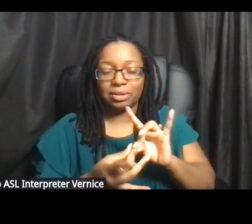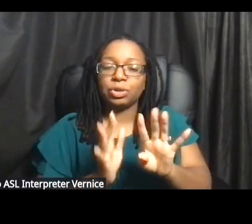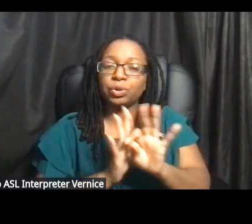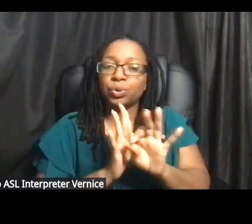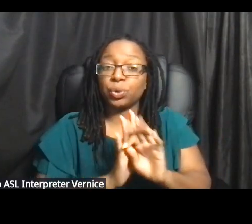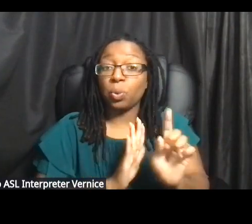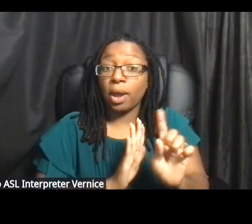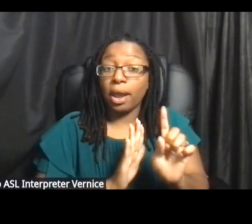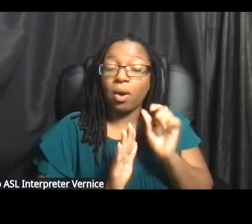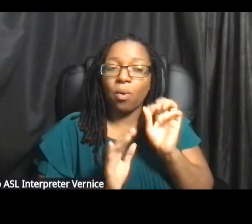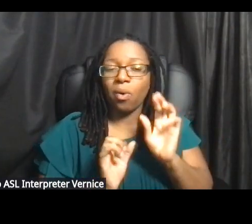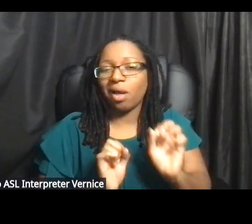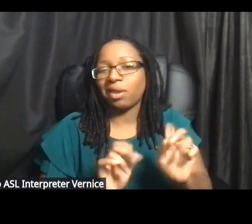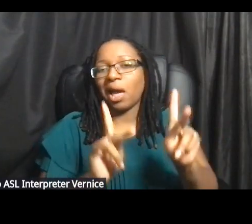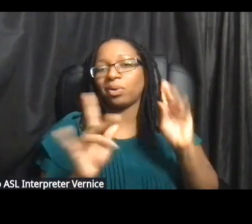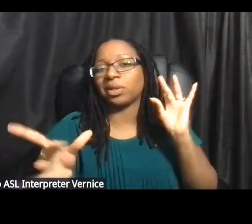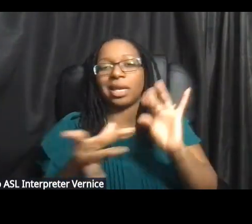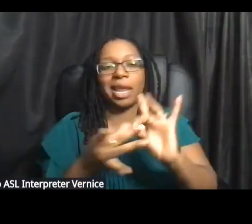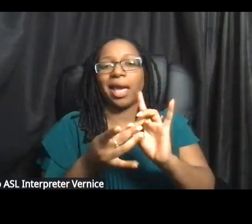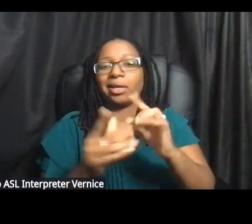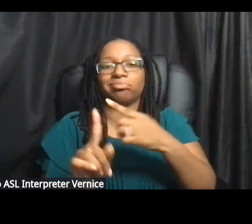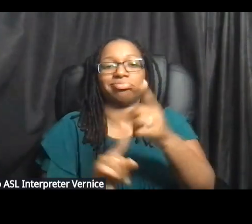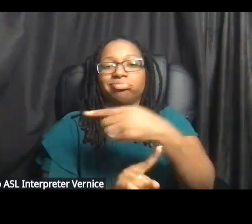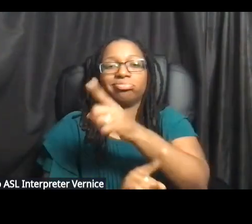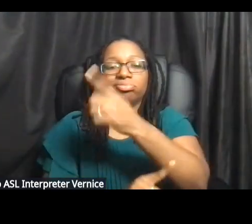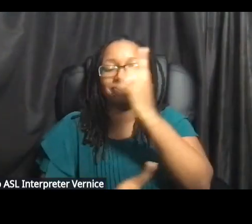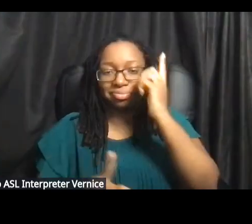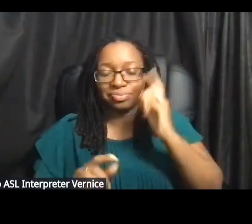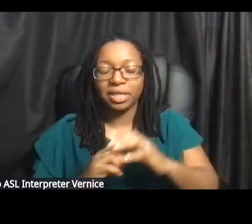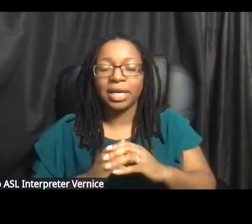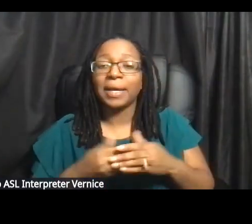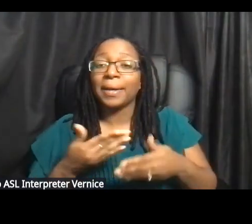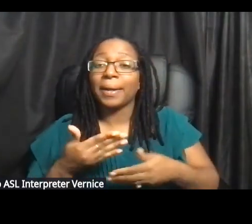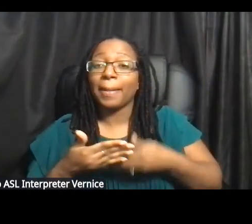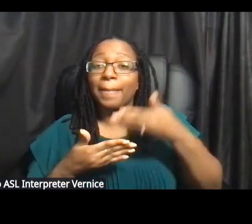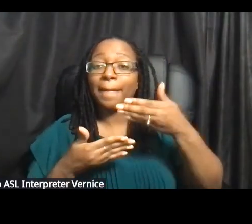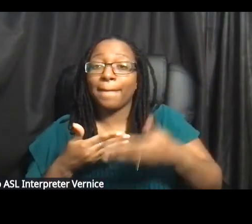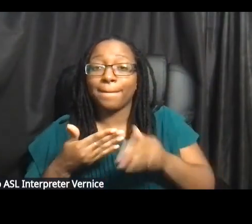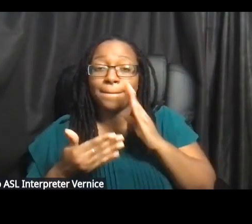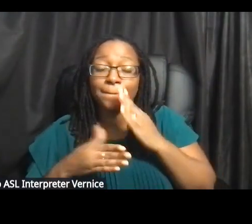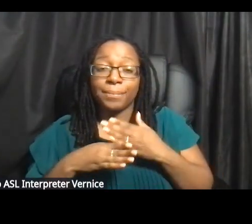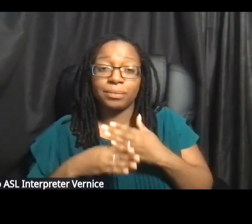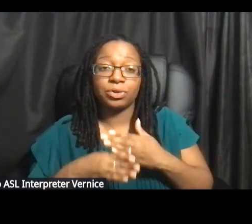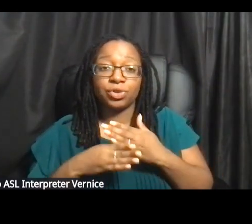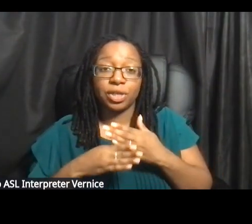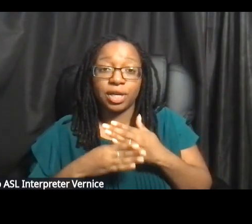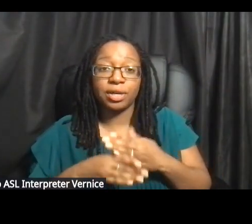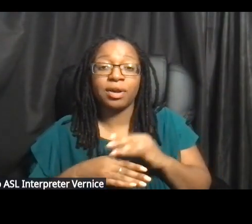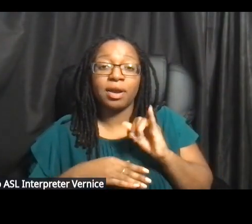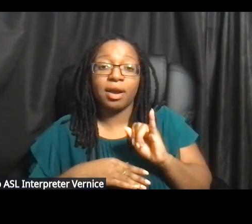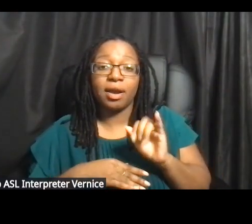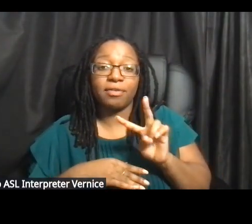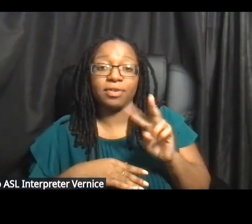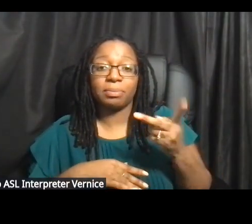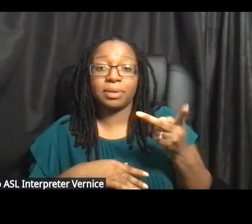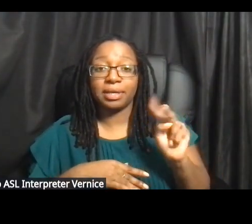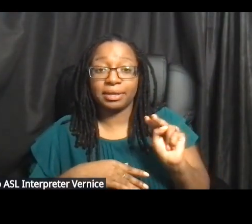choose for you. And this next one I'm going to share with you is IVPN.